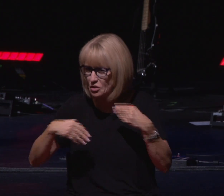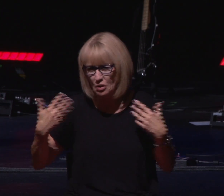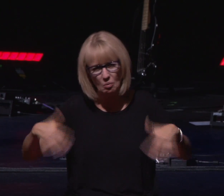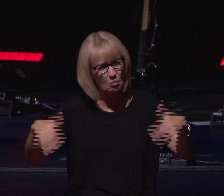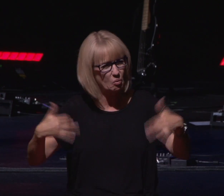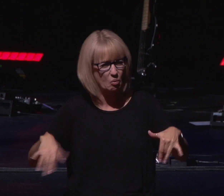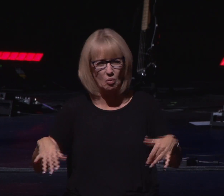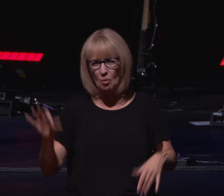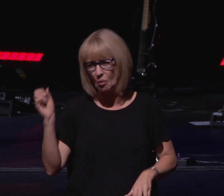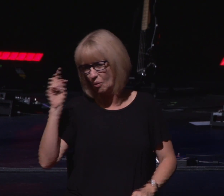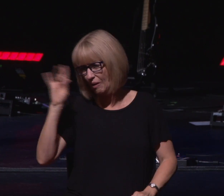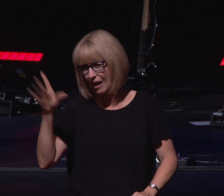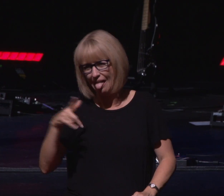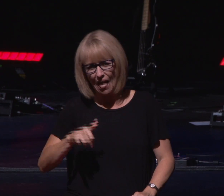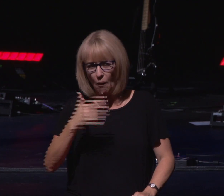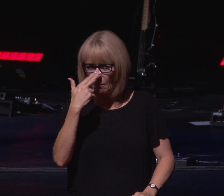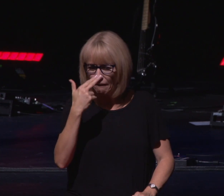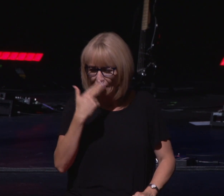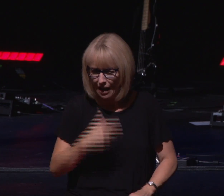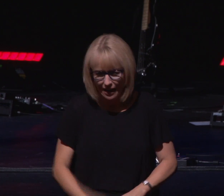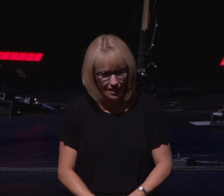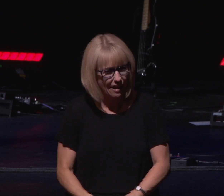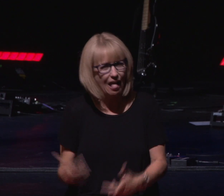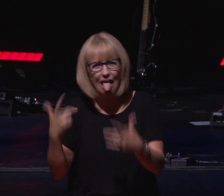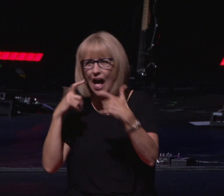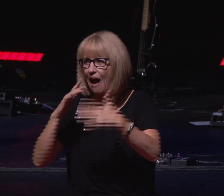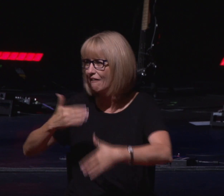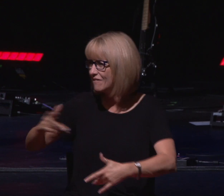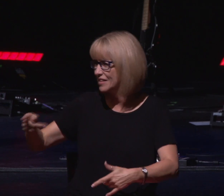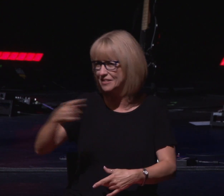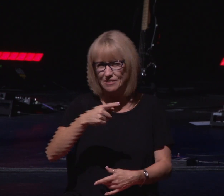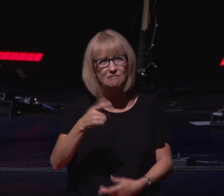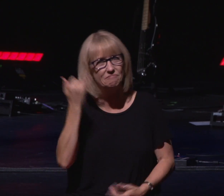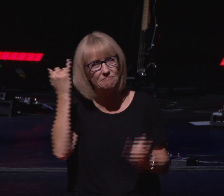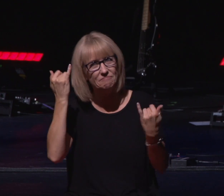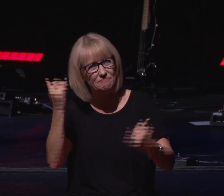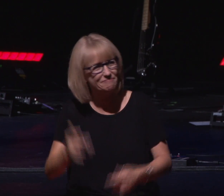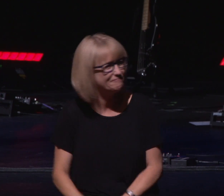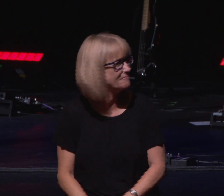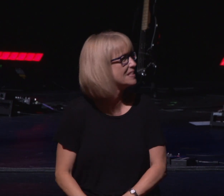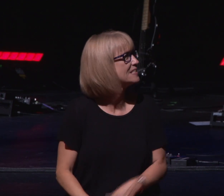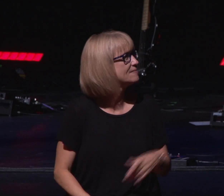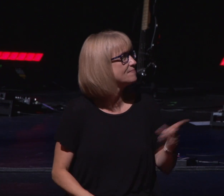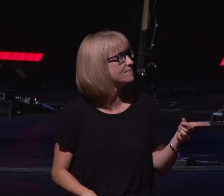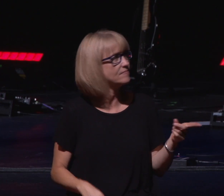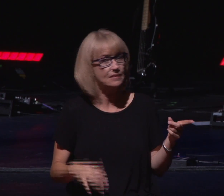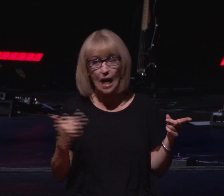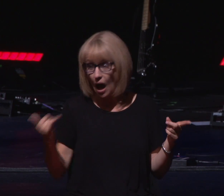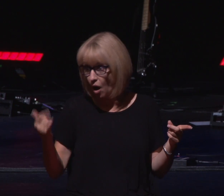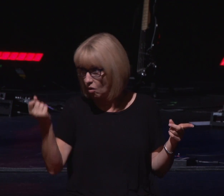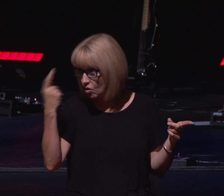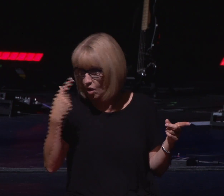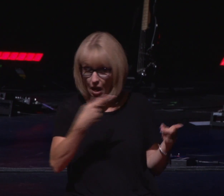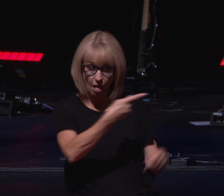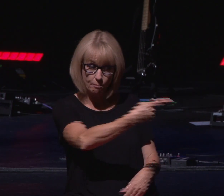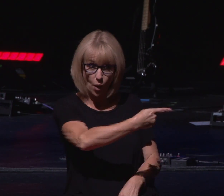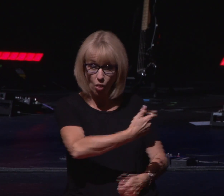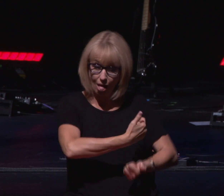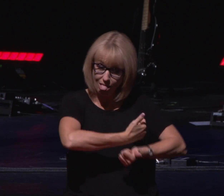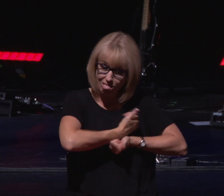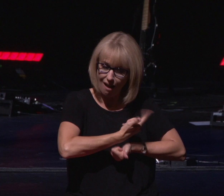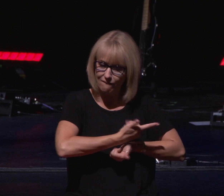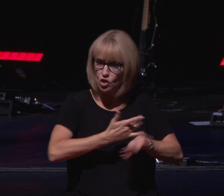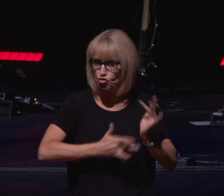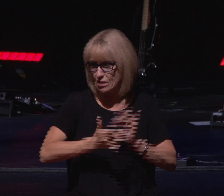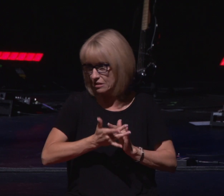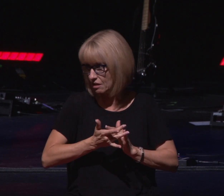I'm sorry. I like to see that. Well, I wanted you to hear of two people who love Jesus and see what God can